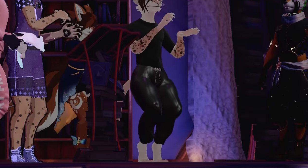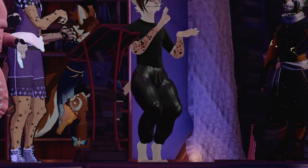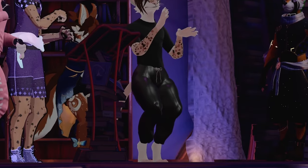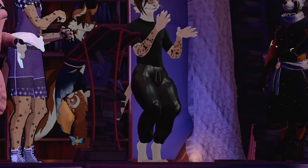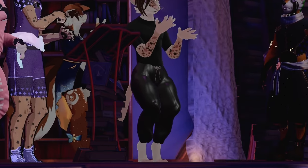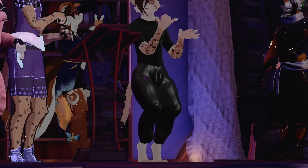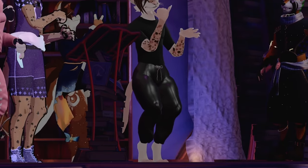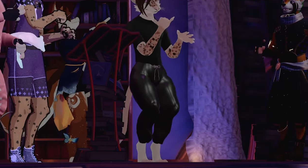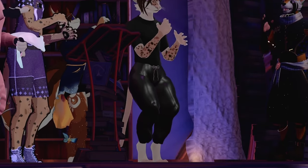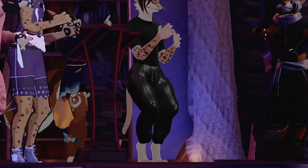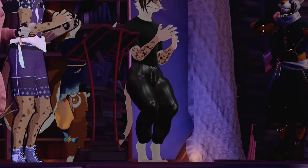Yep, pretty much all of us.